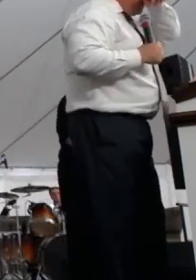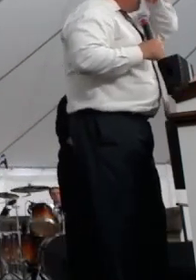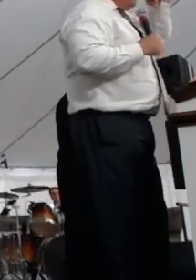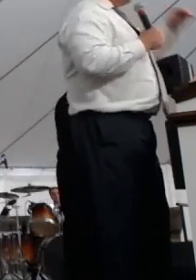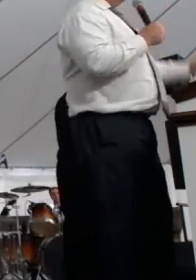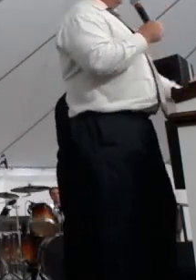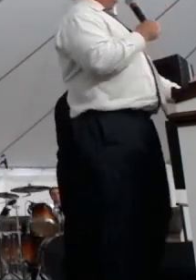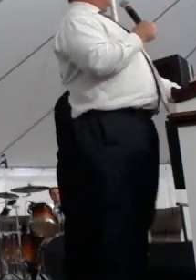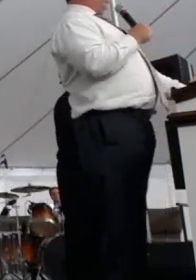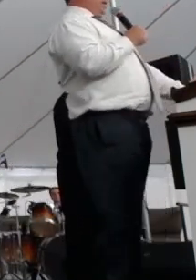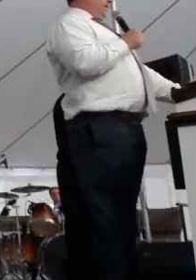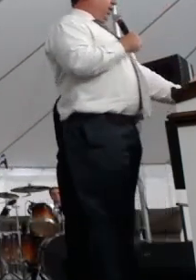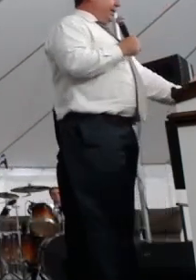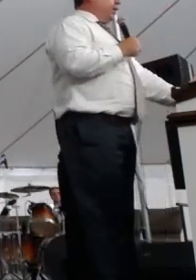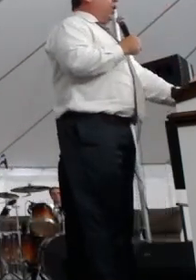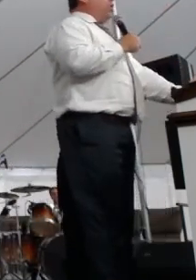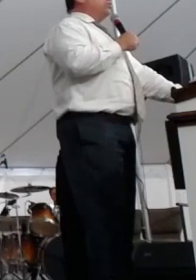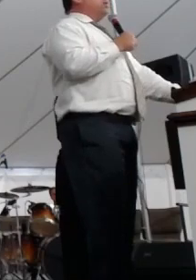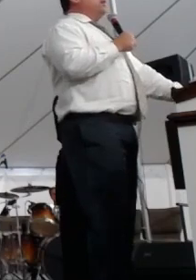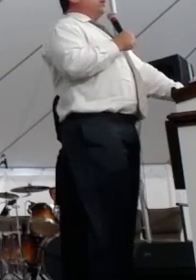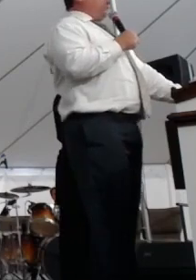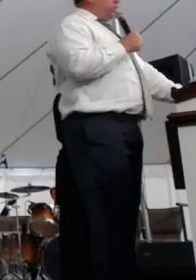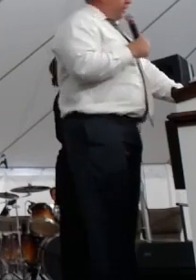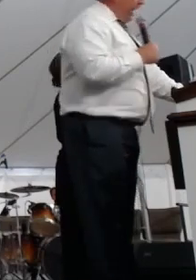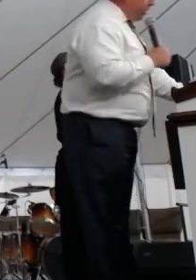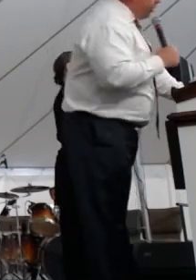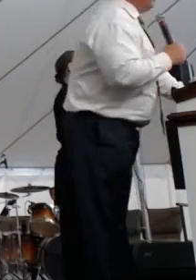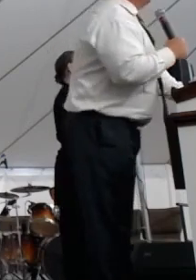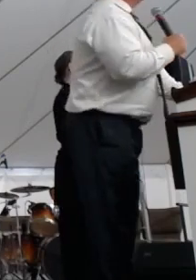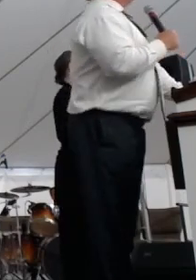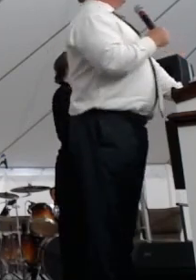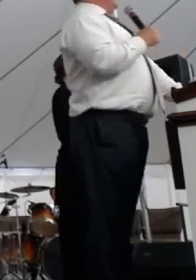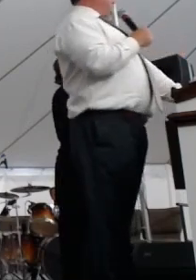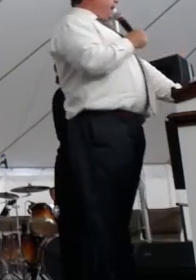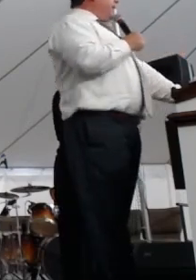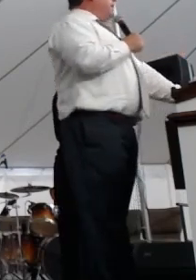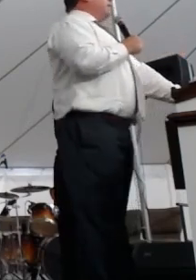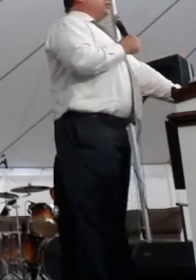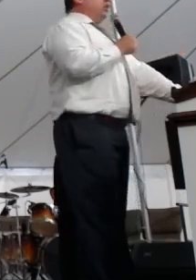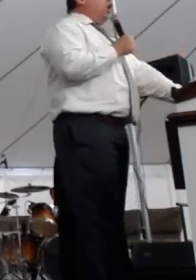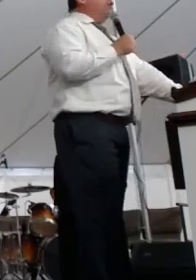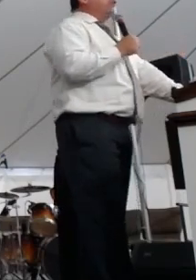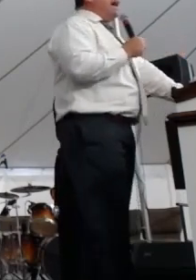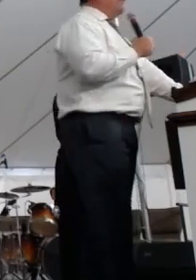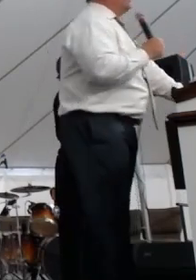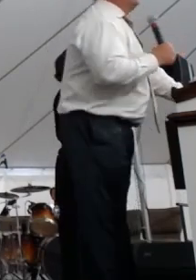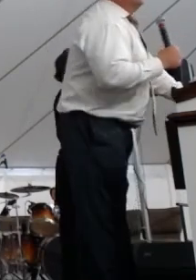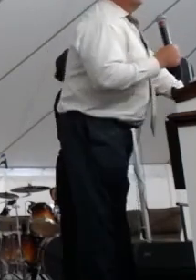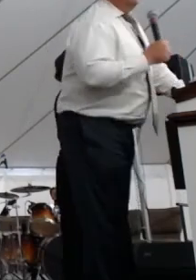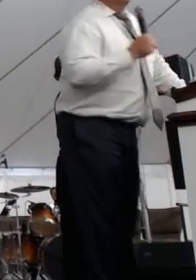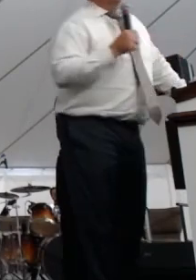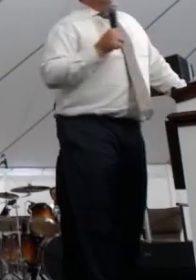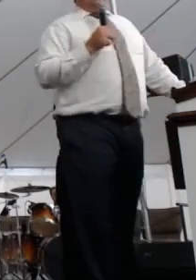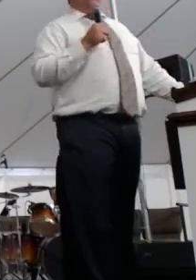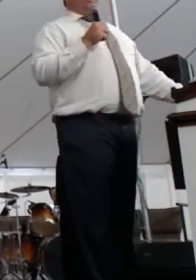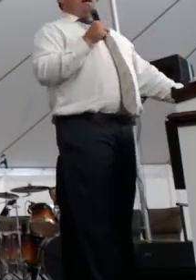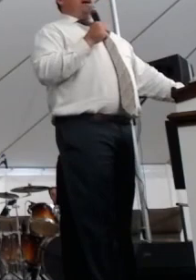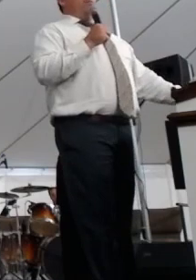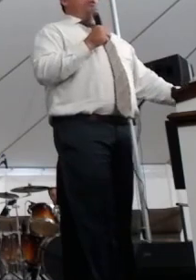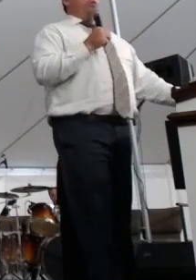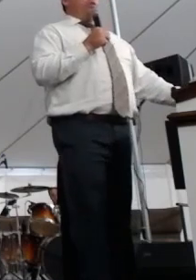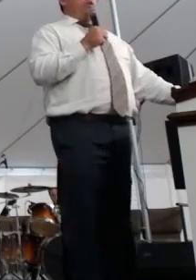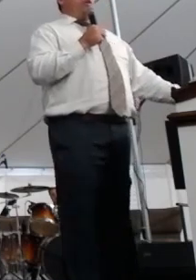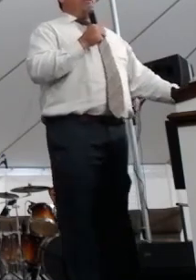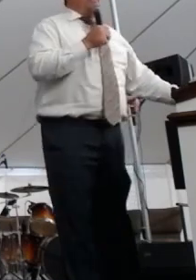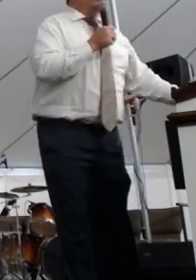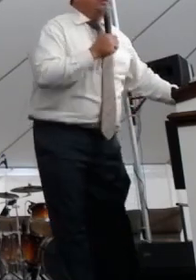Lord. There's a law. There are many laws. Laws of nature. Amen. There's a law of gravity. I don't care how